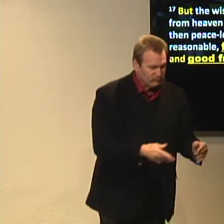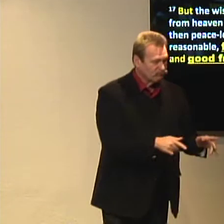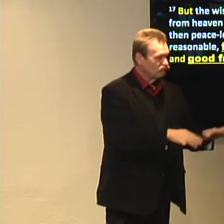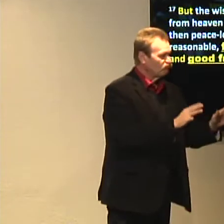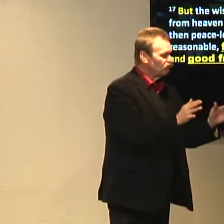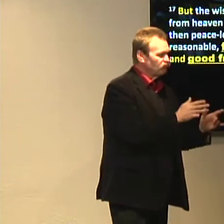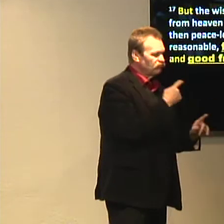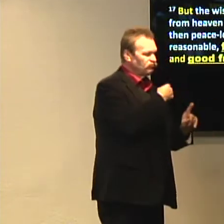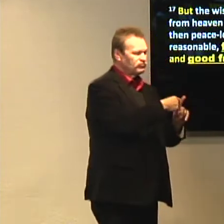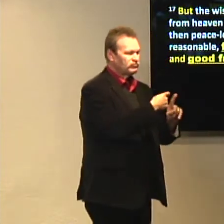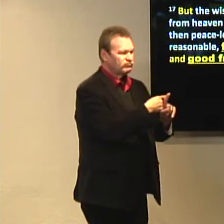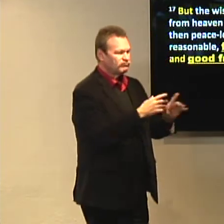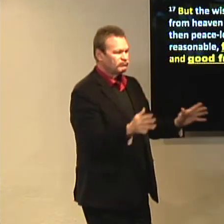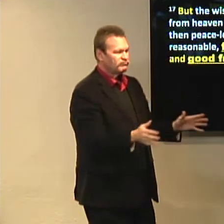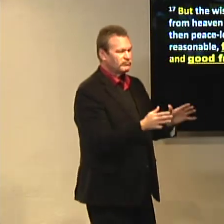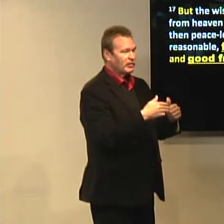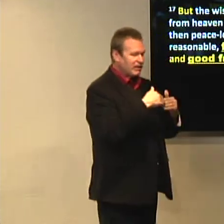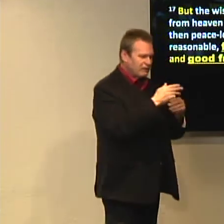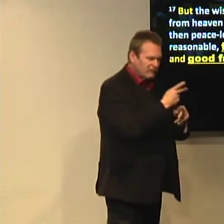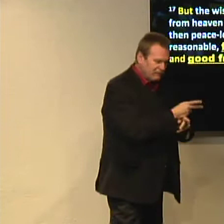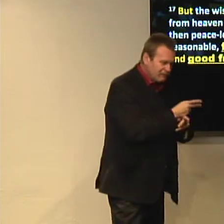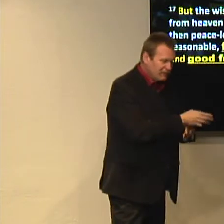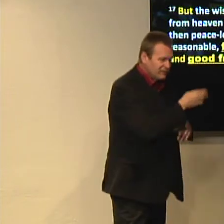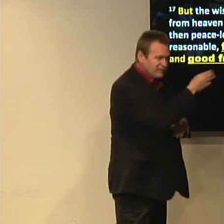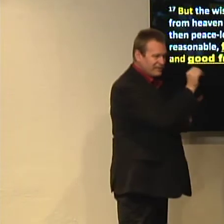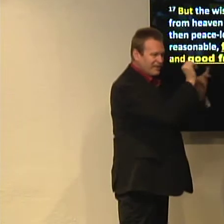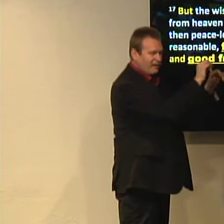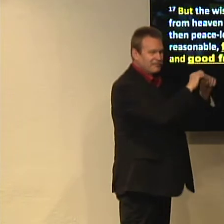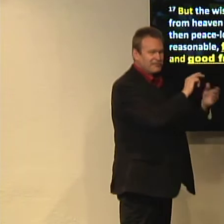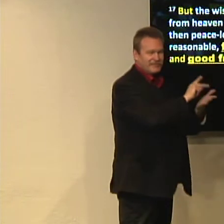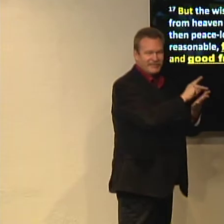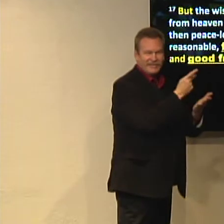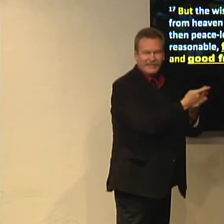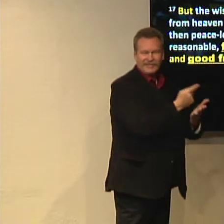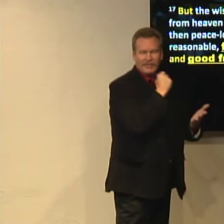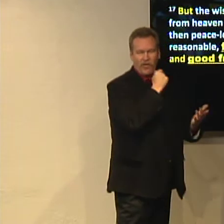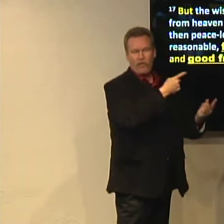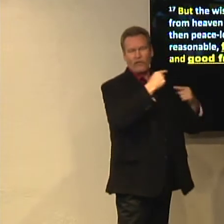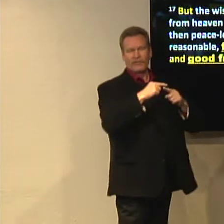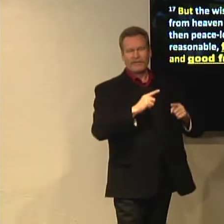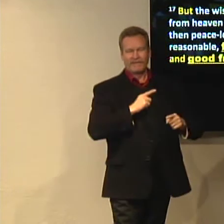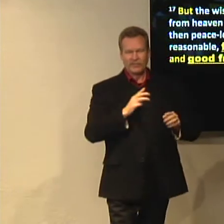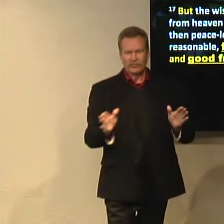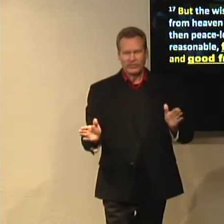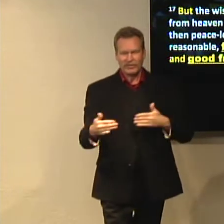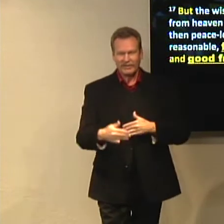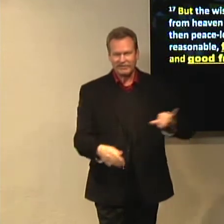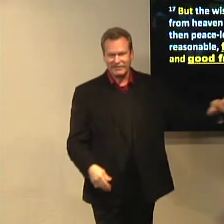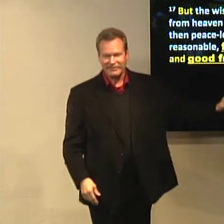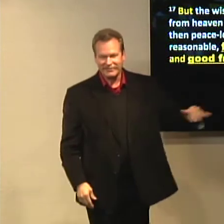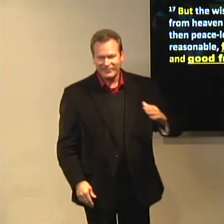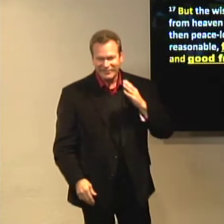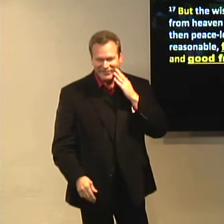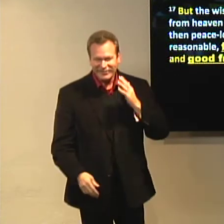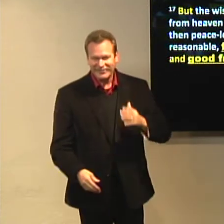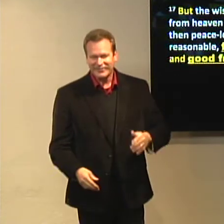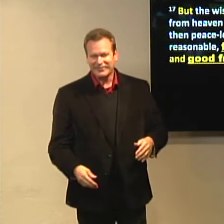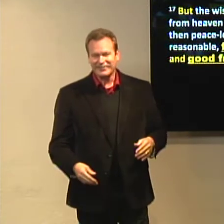kindness and we help them and get them involved in it, in the solution for it, or maybe stay